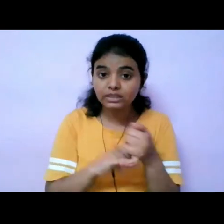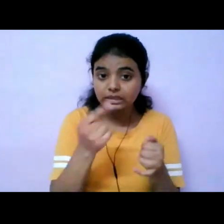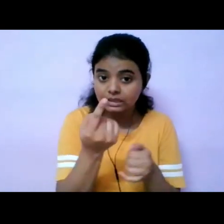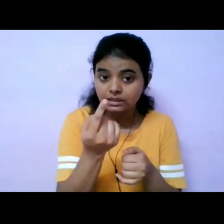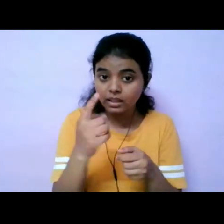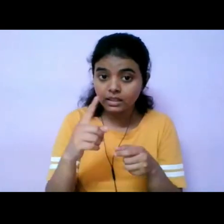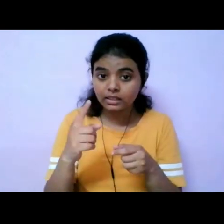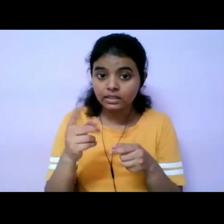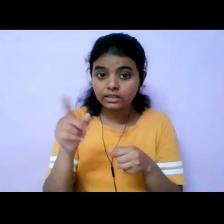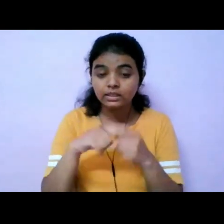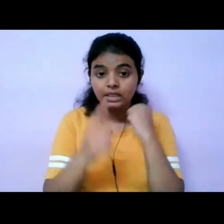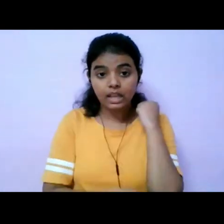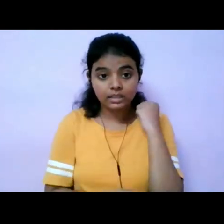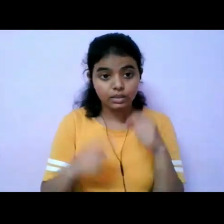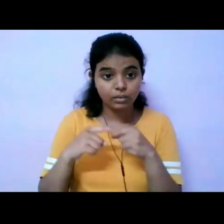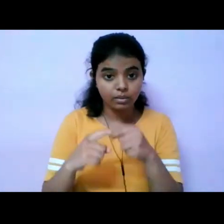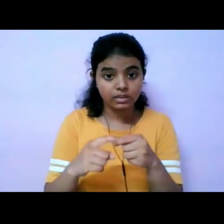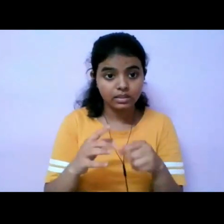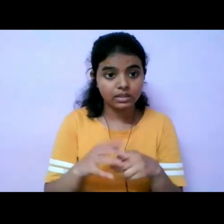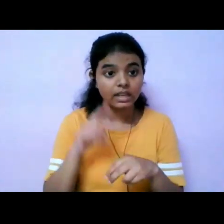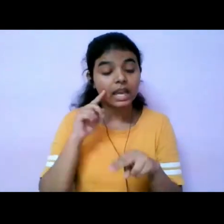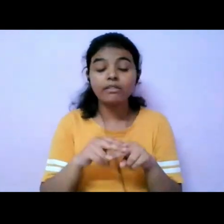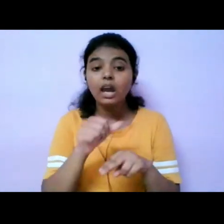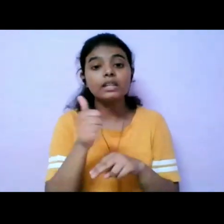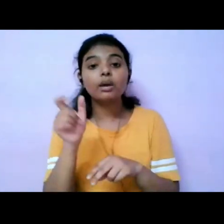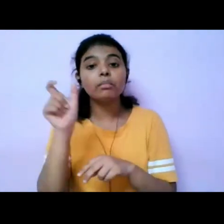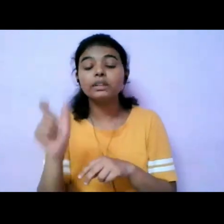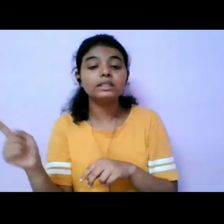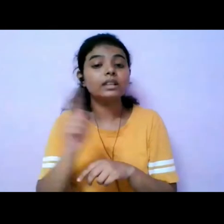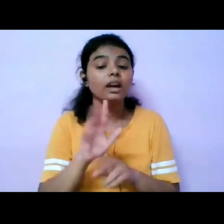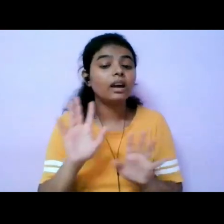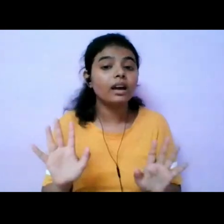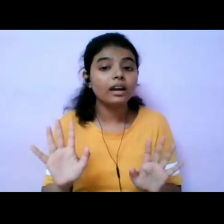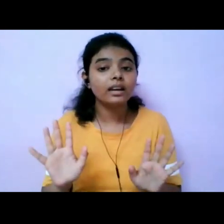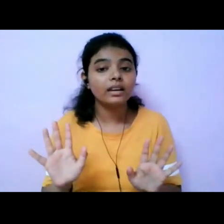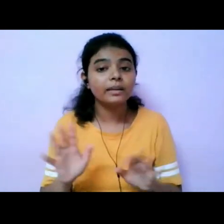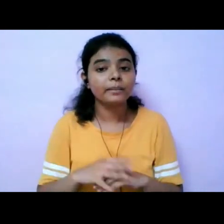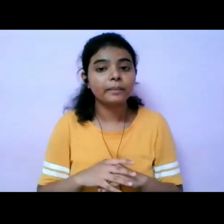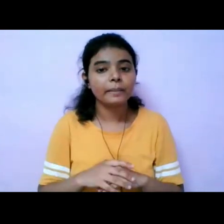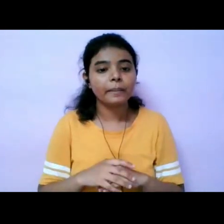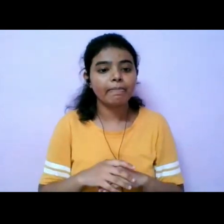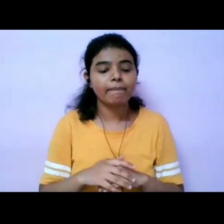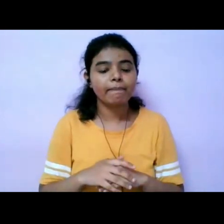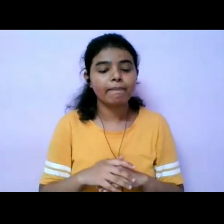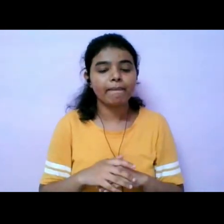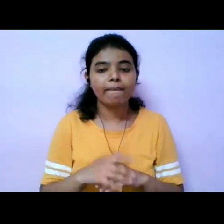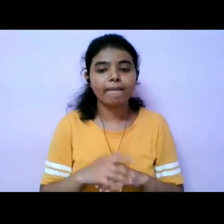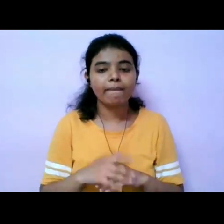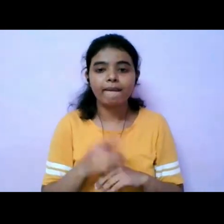question, Sandeep. If somebody comes after you, Sandeep. Okay, fine. No, because he's a